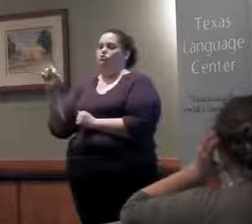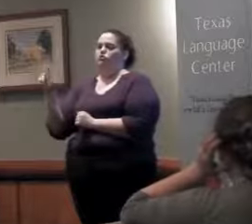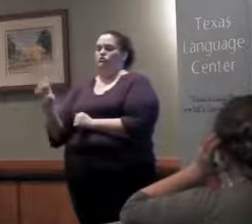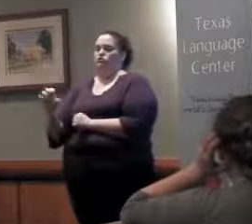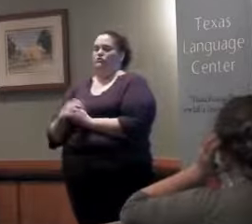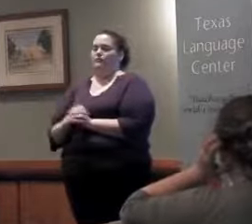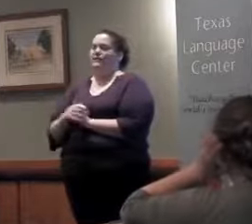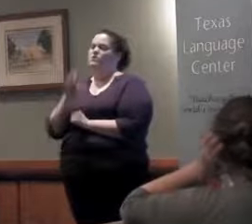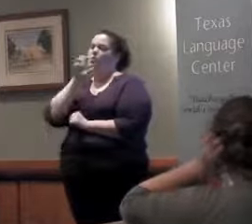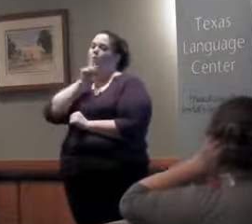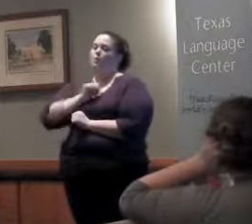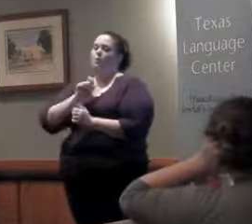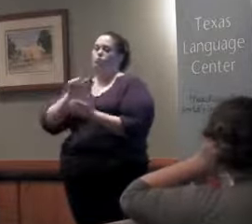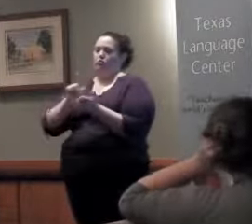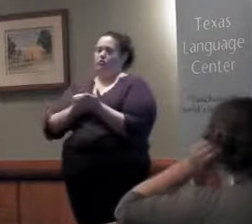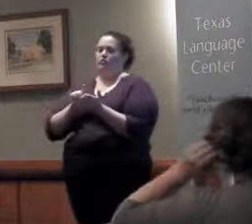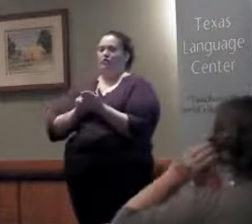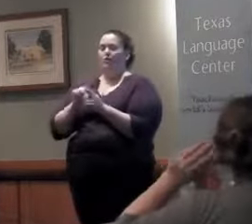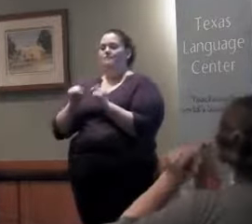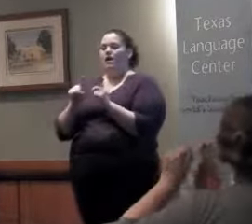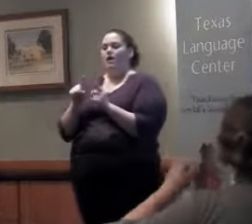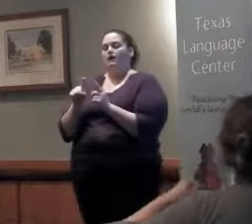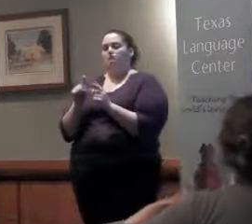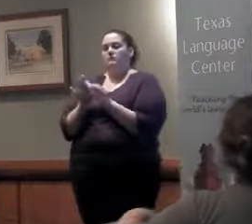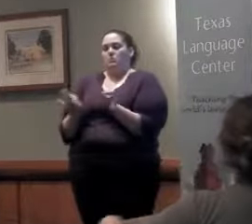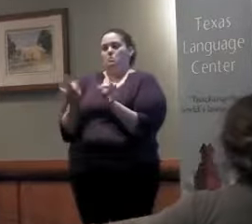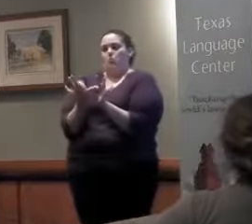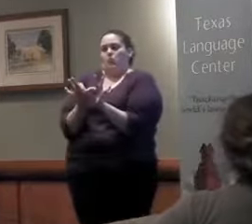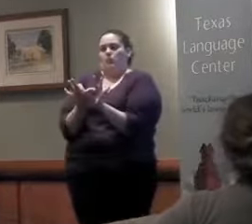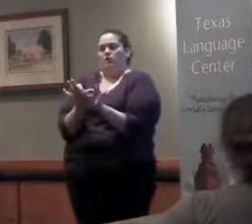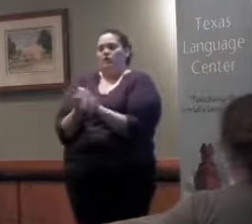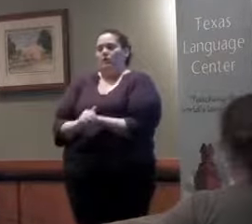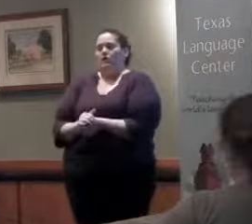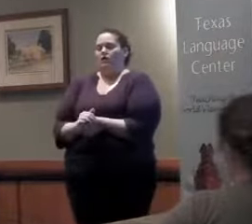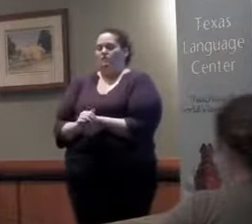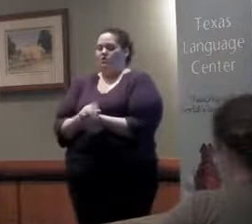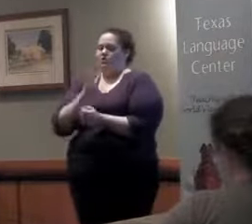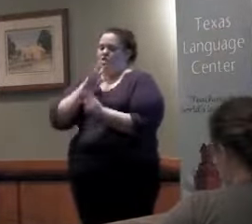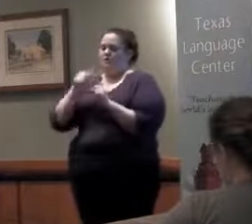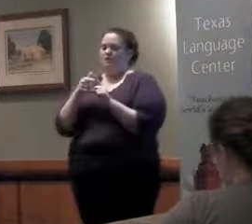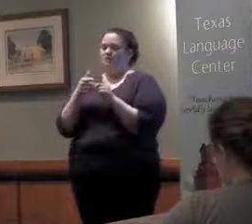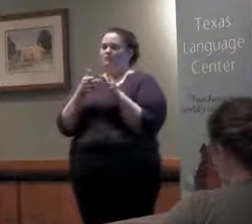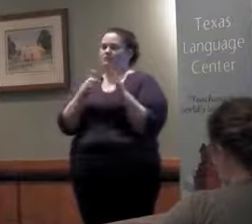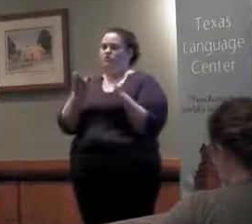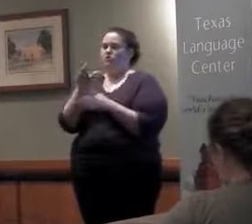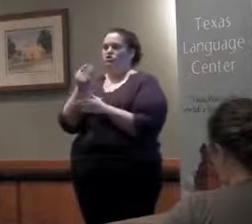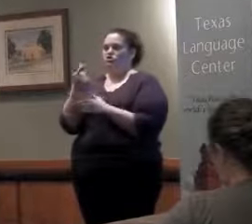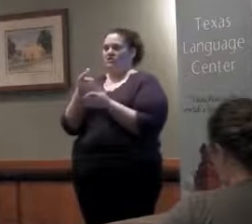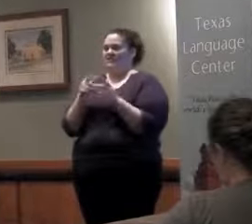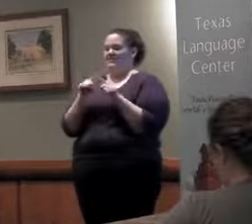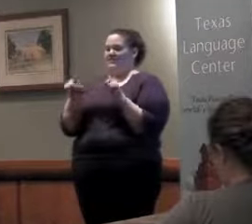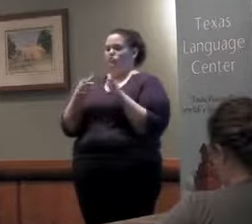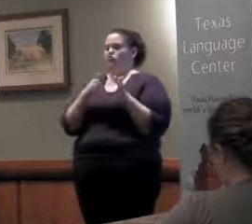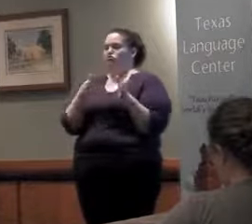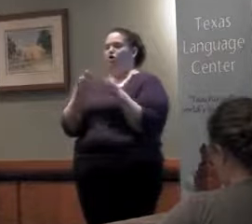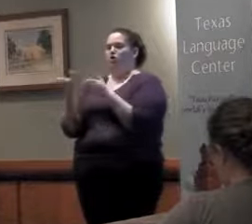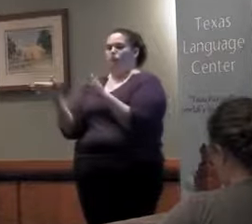think it's worthwhile. I've cited her because she talks about these genres of ASL literature, which I'll talk about in just a second